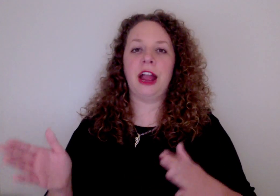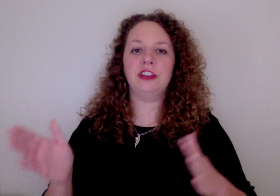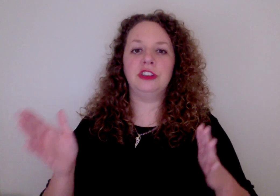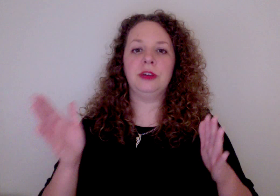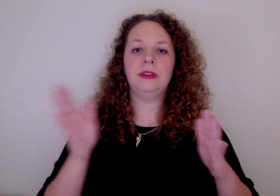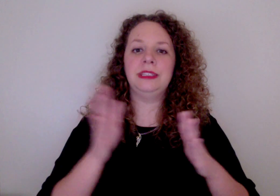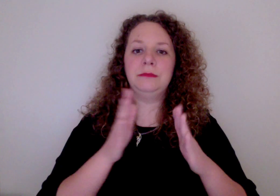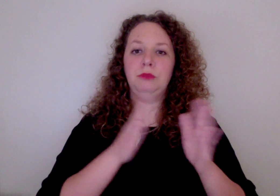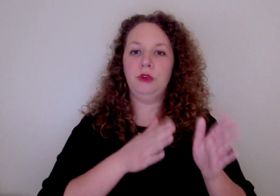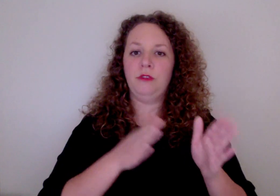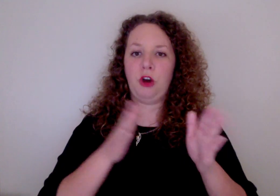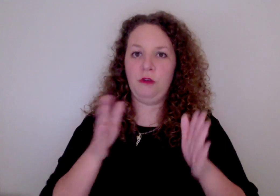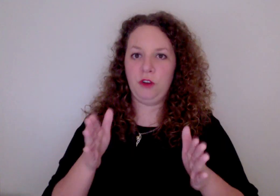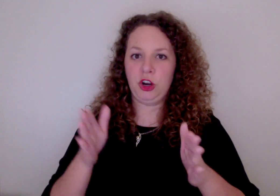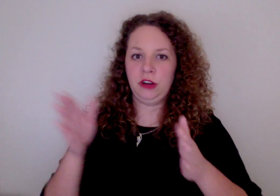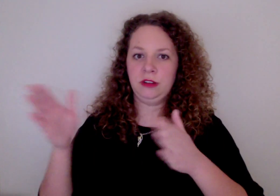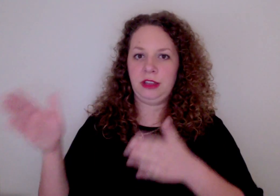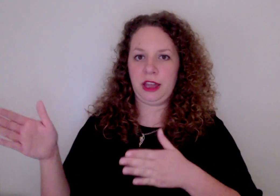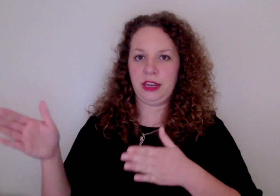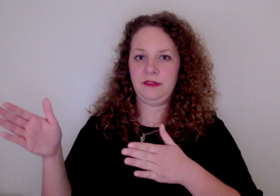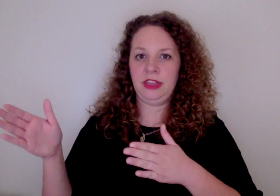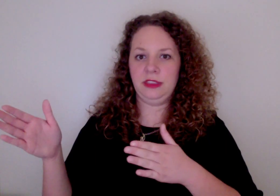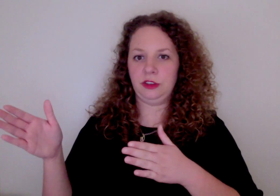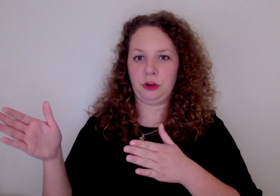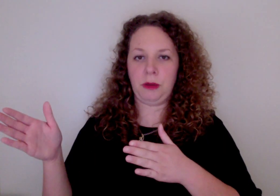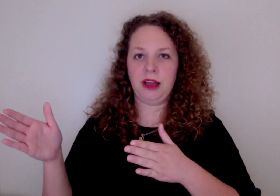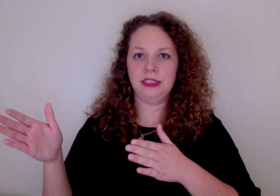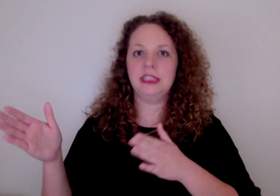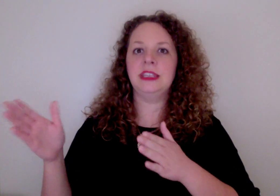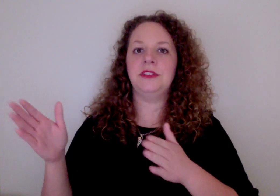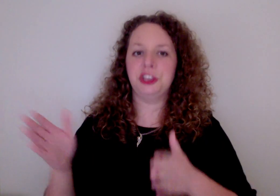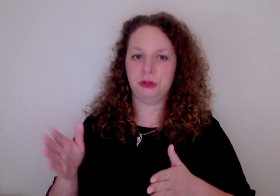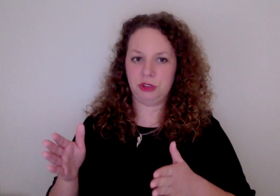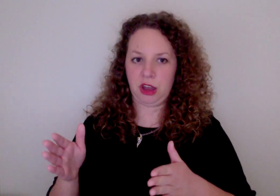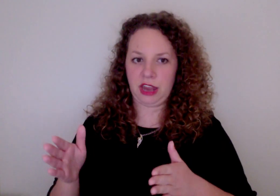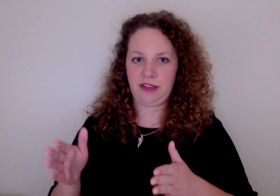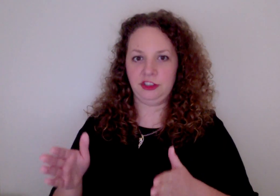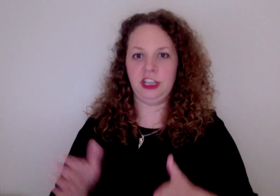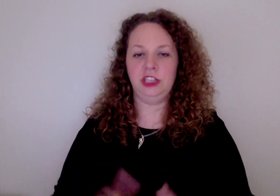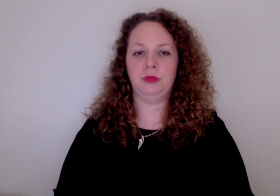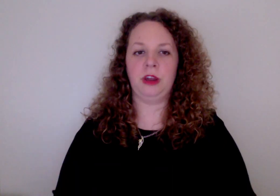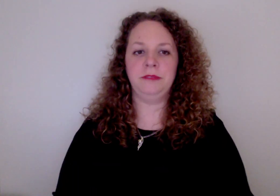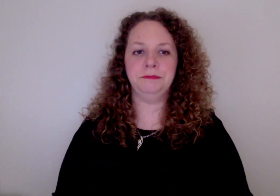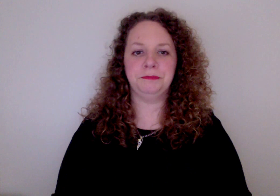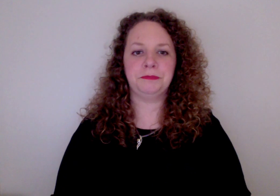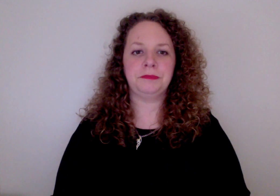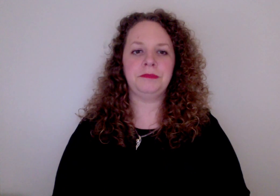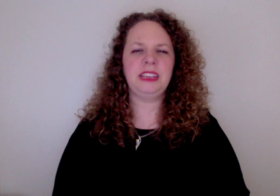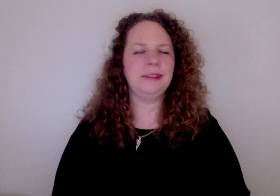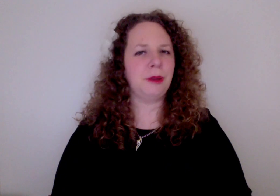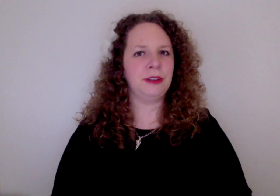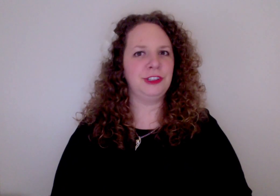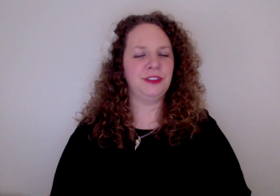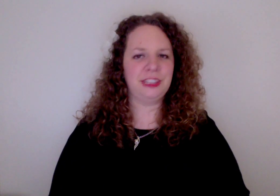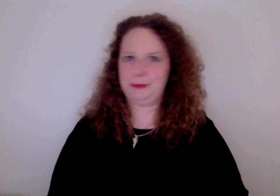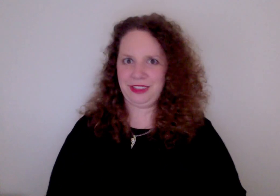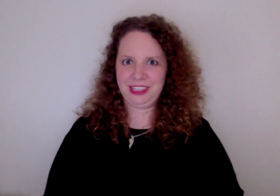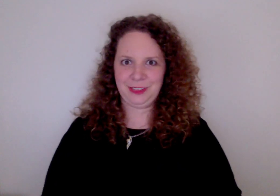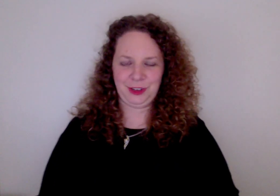actually going to move over kind of in little pauses, and then you'll nod after each one. Probably should have explained this first